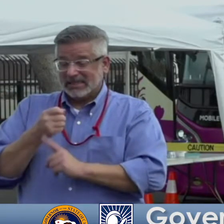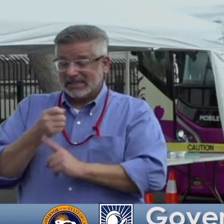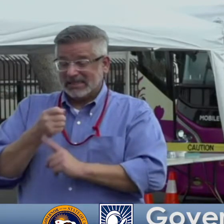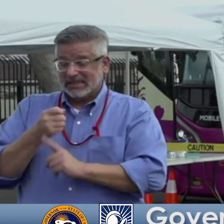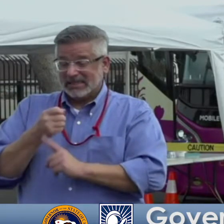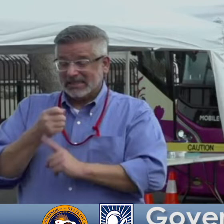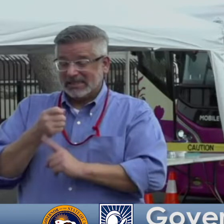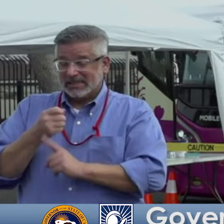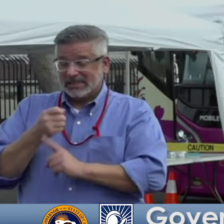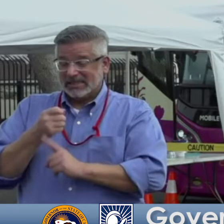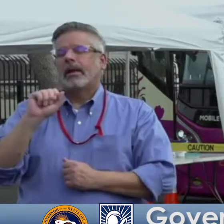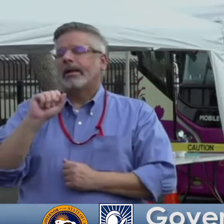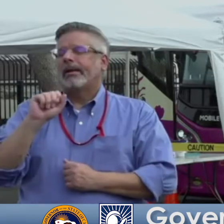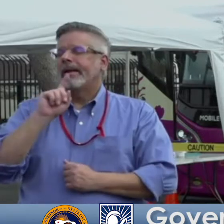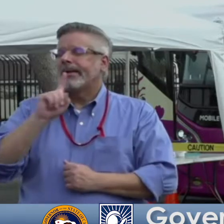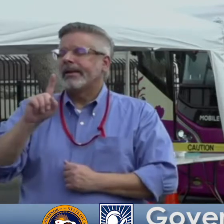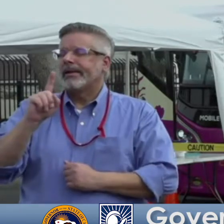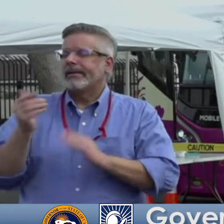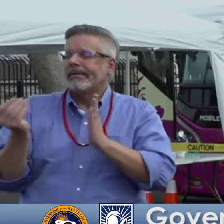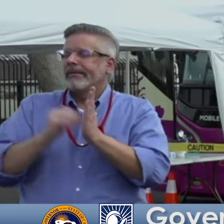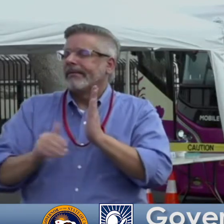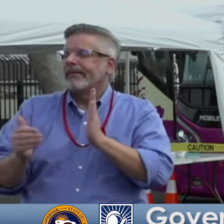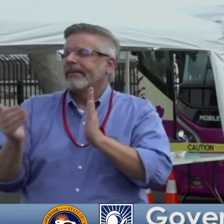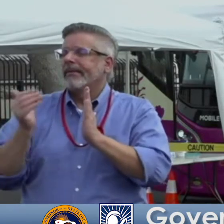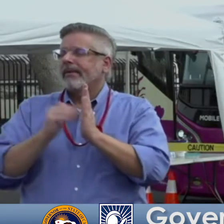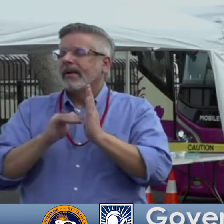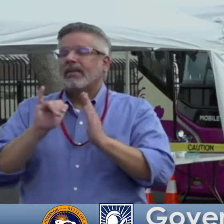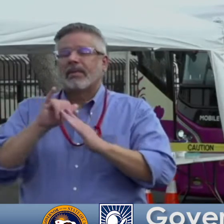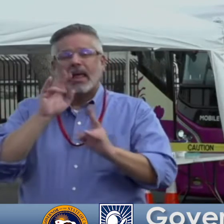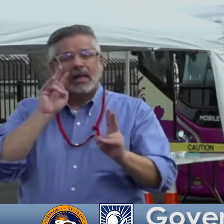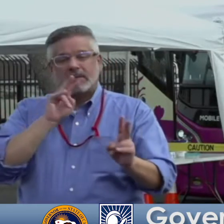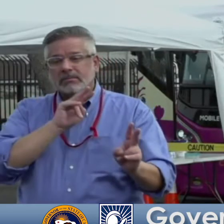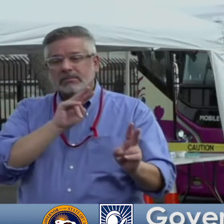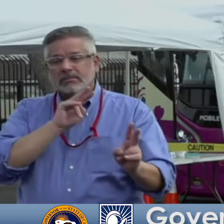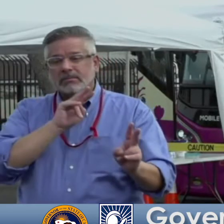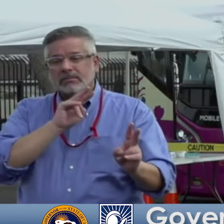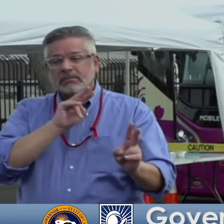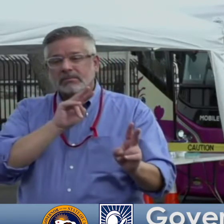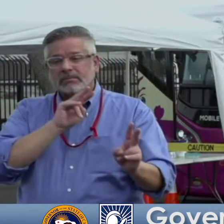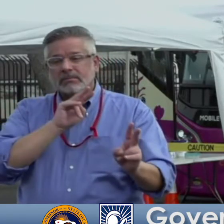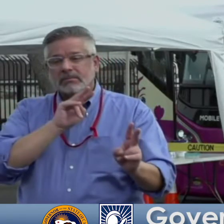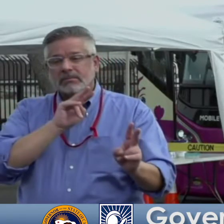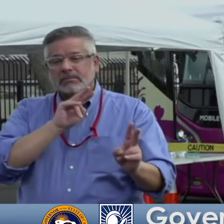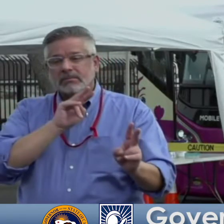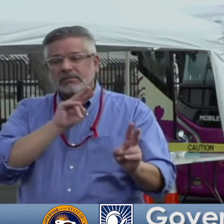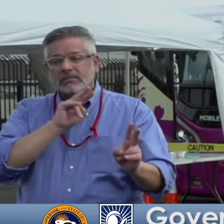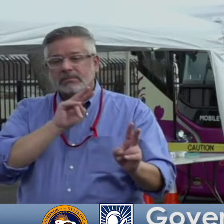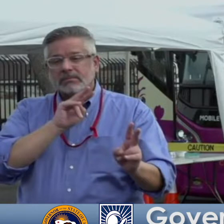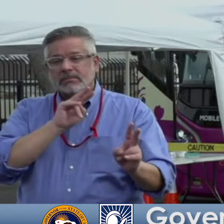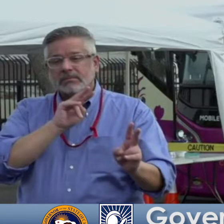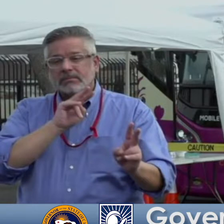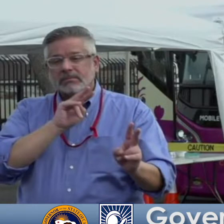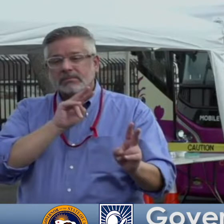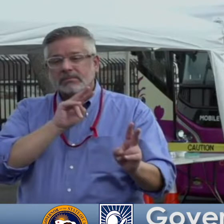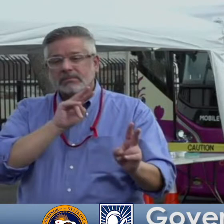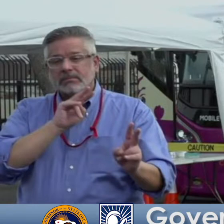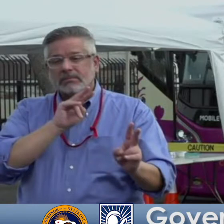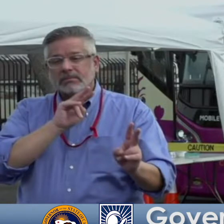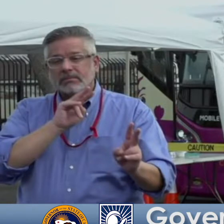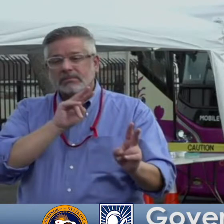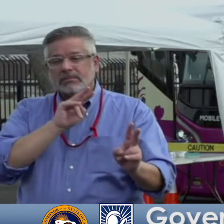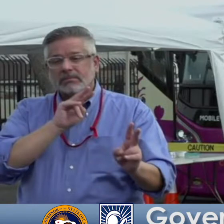all throughout the state, create redundancy in terms of our surveillance programs, our testing protocols. We want to build out some